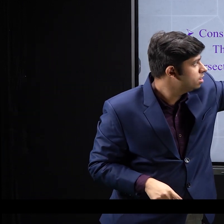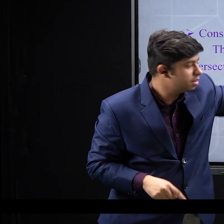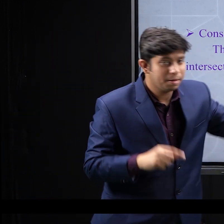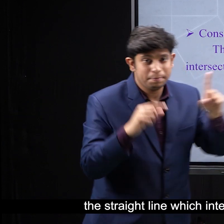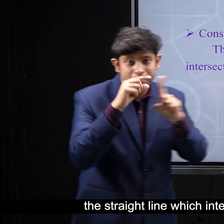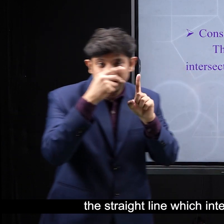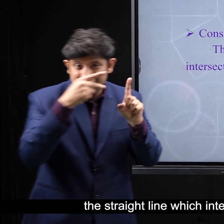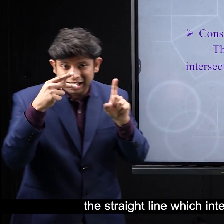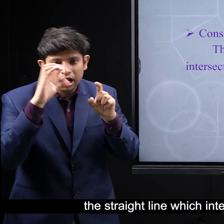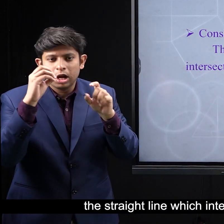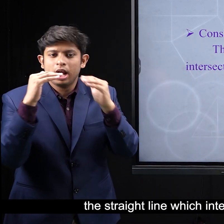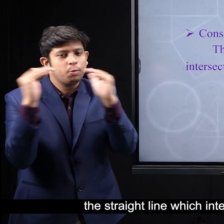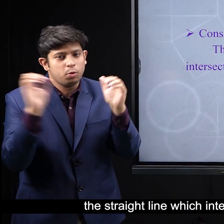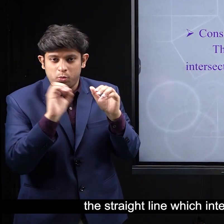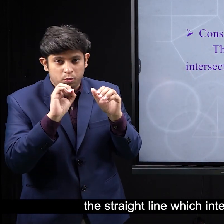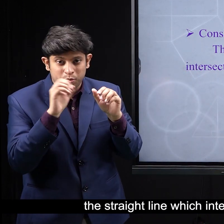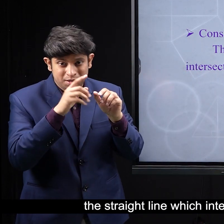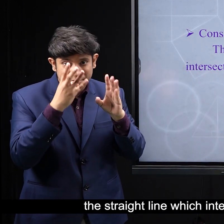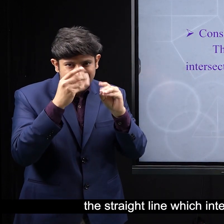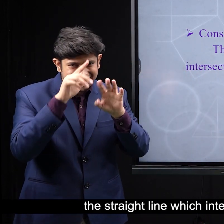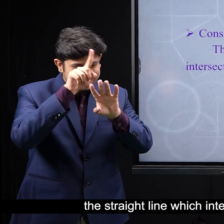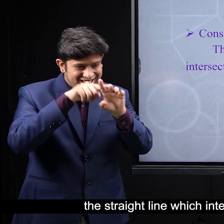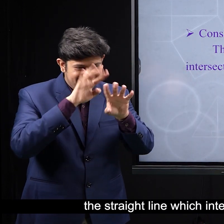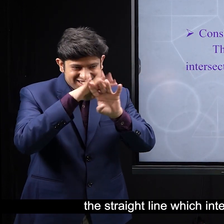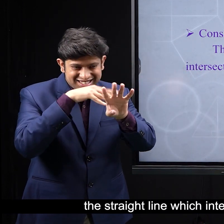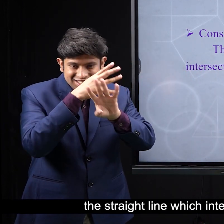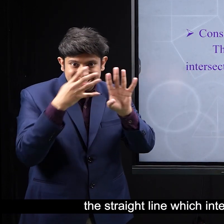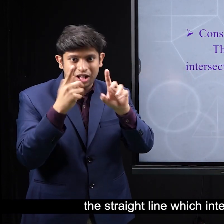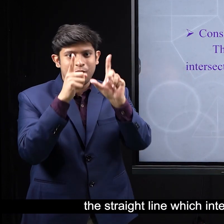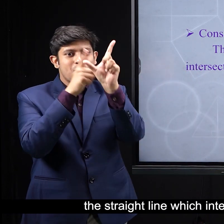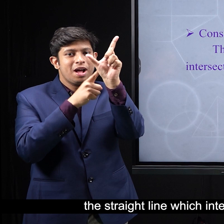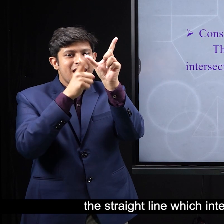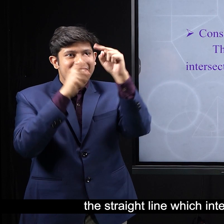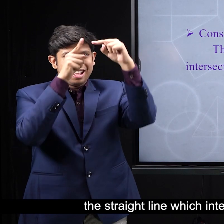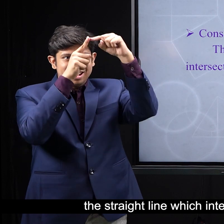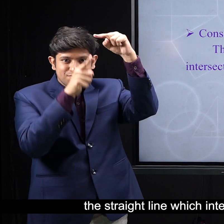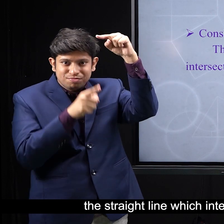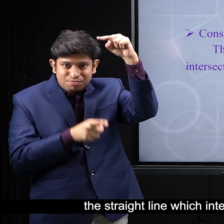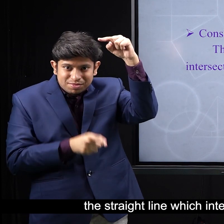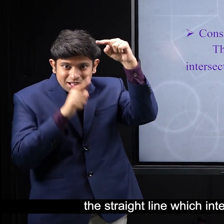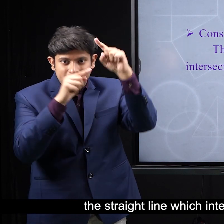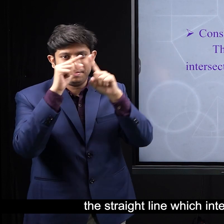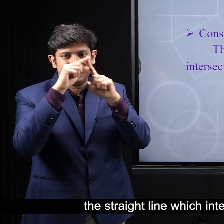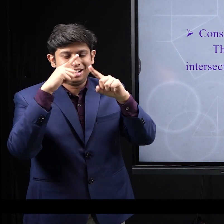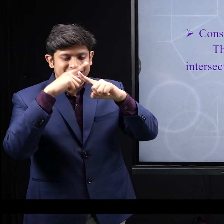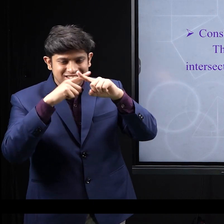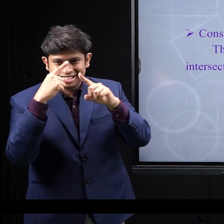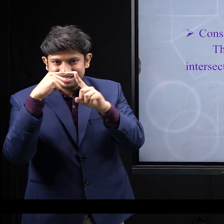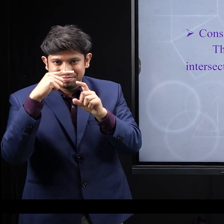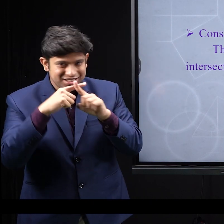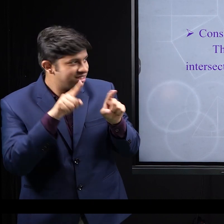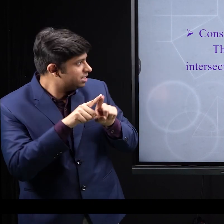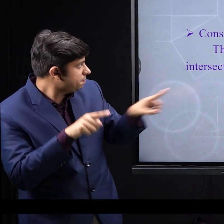is a straight line which intersects the x-axis at exactly one point, namely minus q by p, 0.